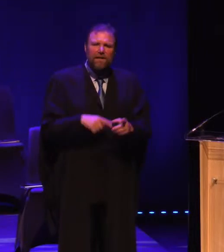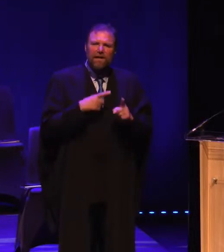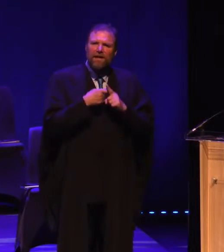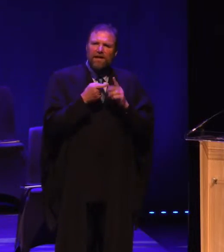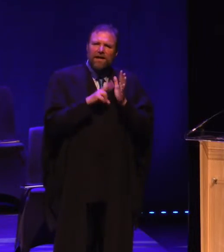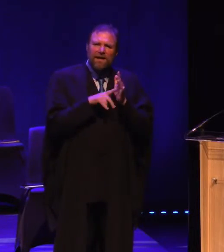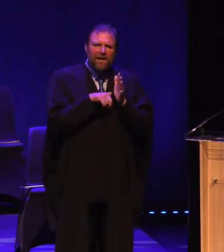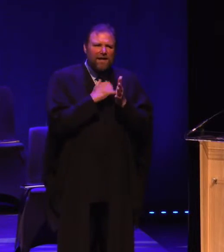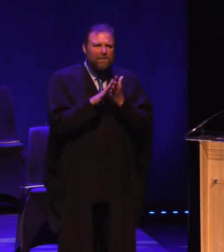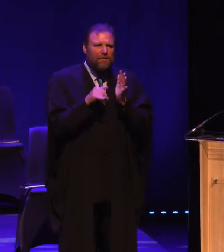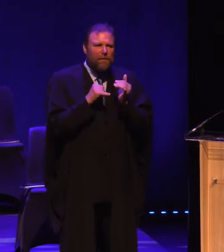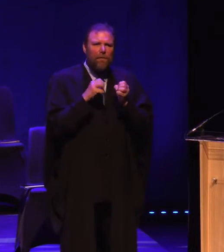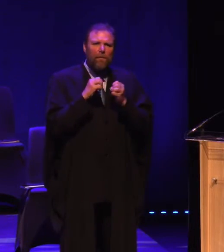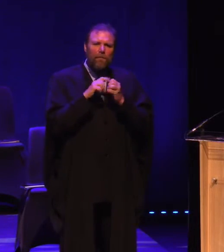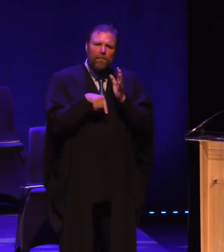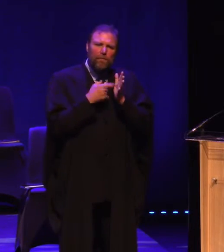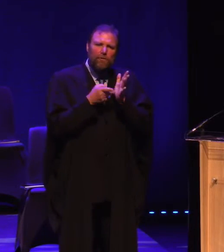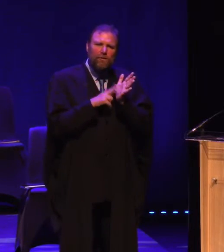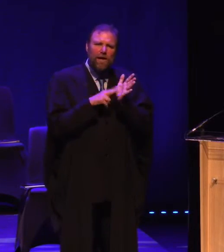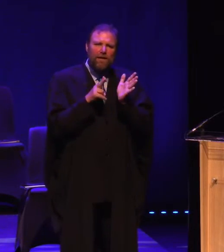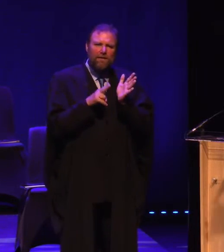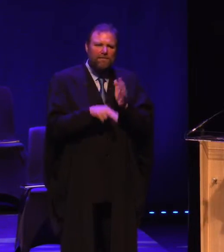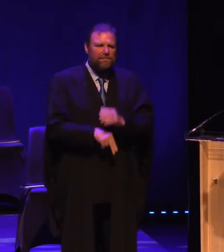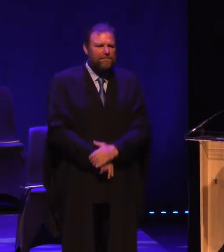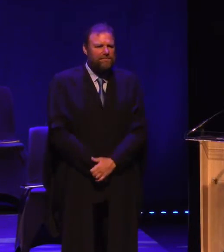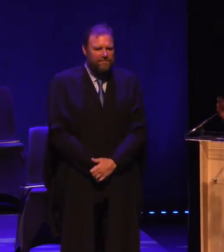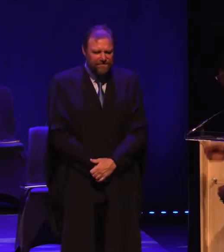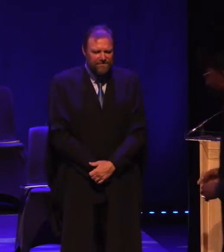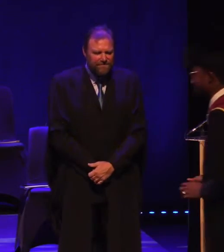Kenichukwu Chibundom Ujam.